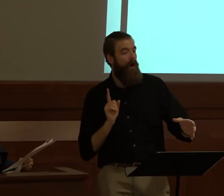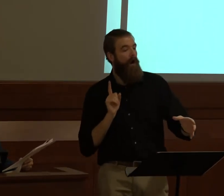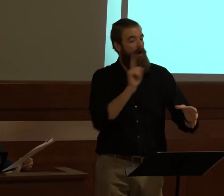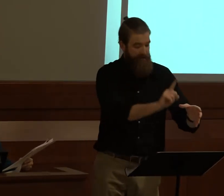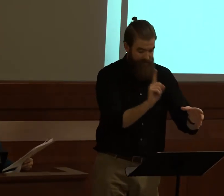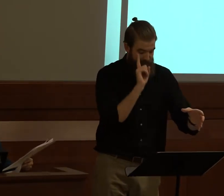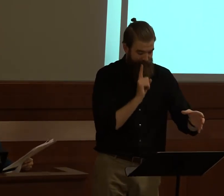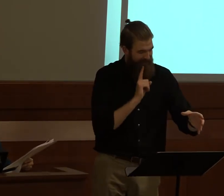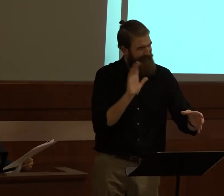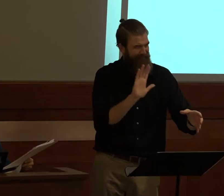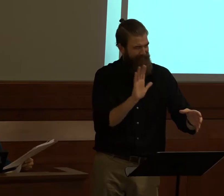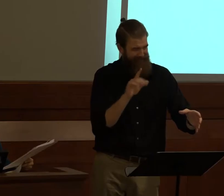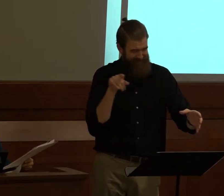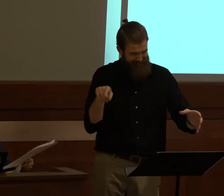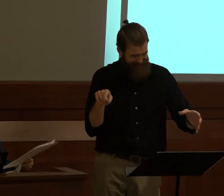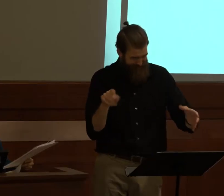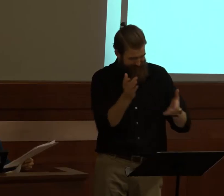Deaf Mutes.